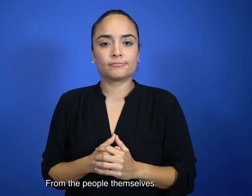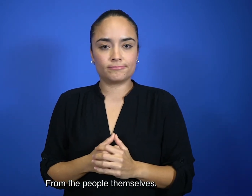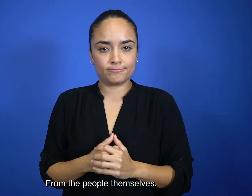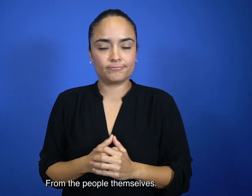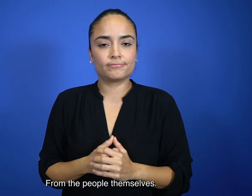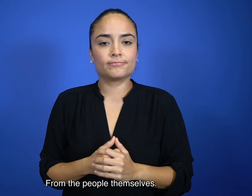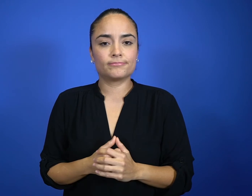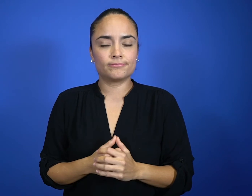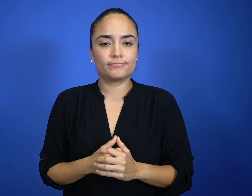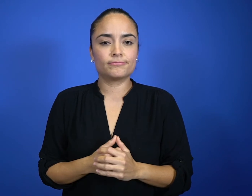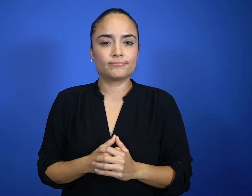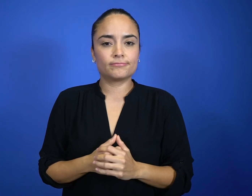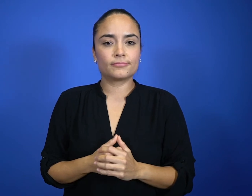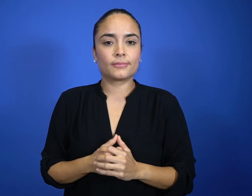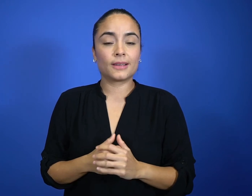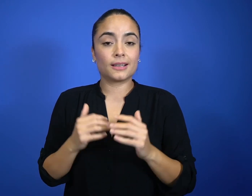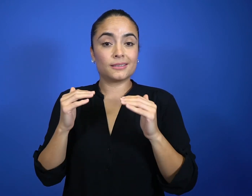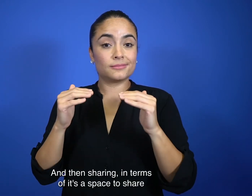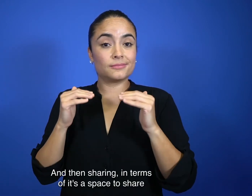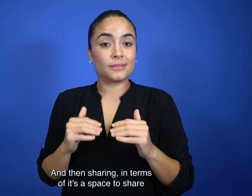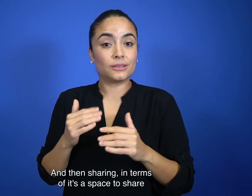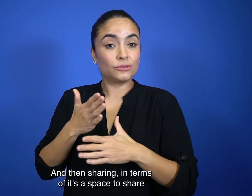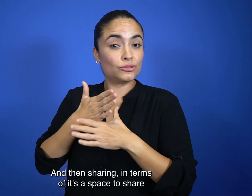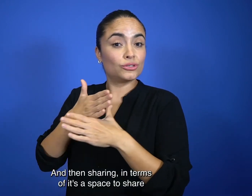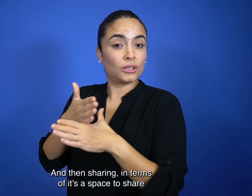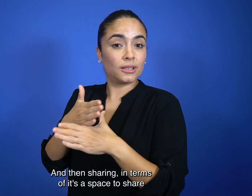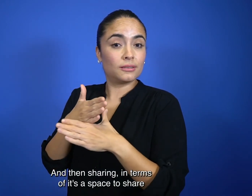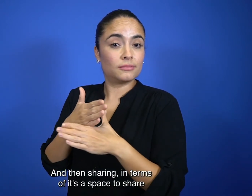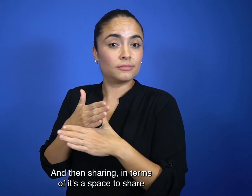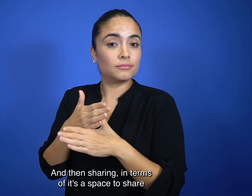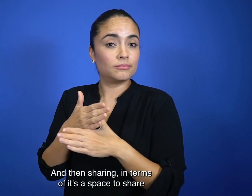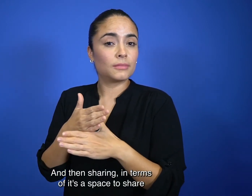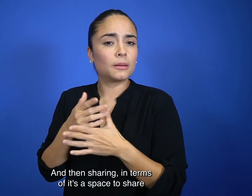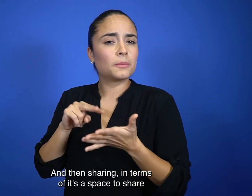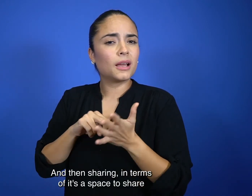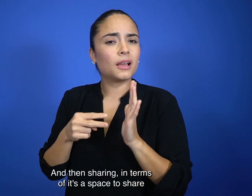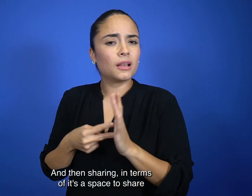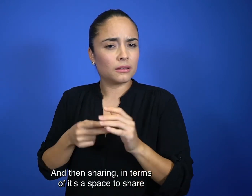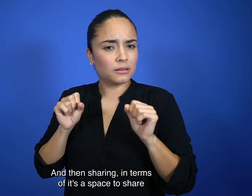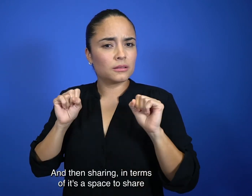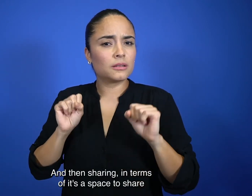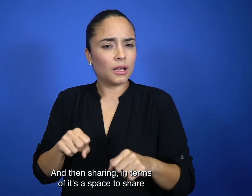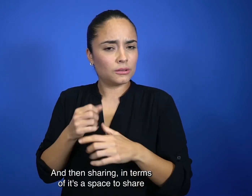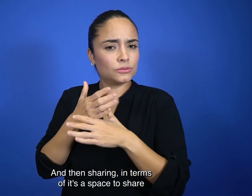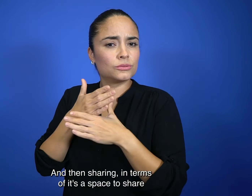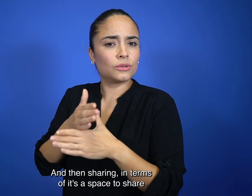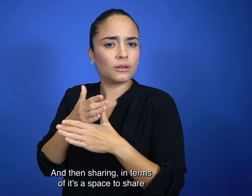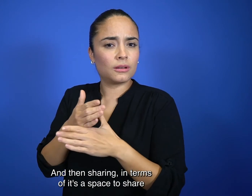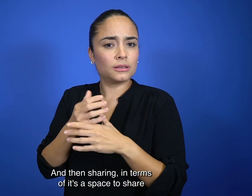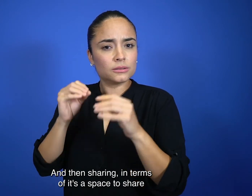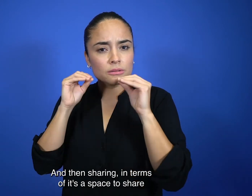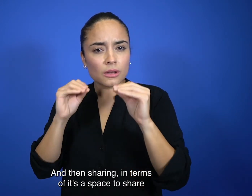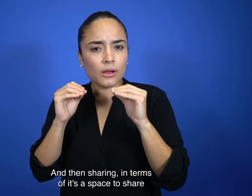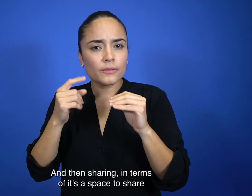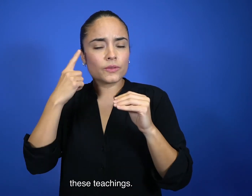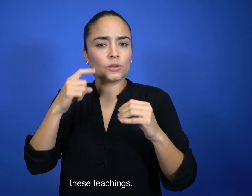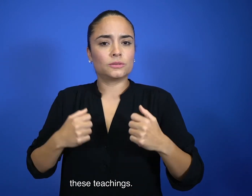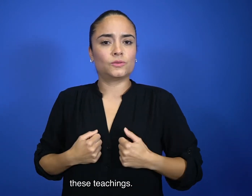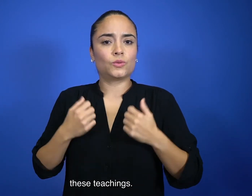themselves. And then sharing in terms of it's a space to share these teachings.